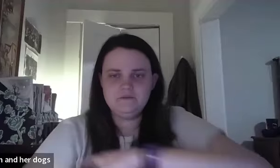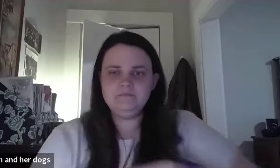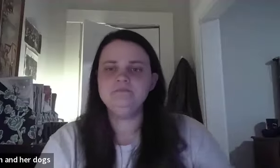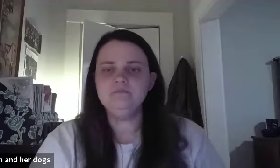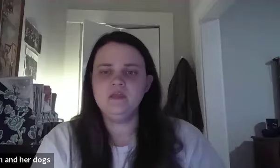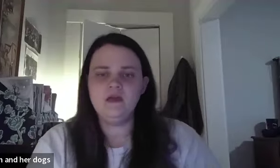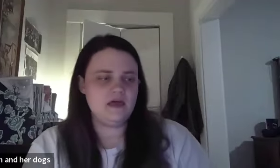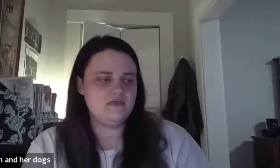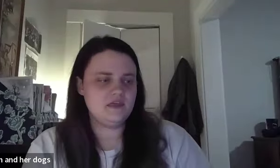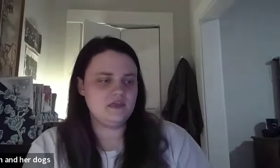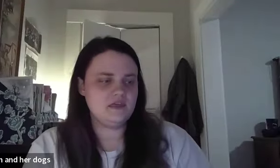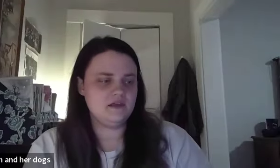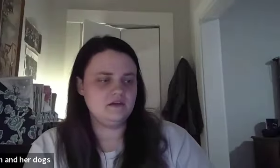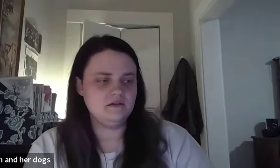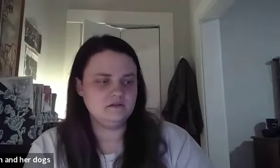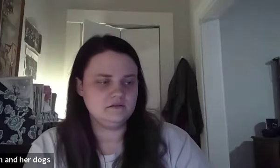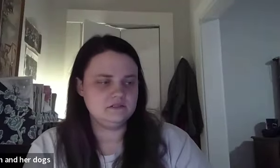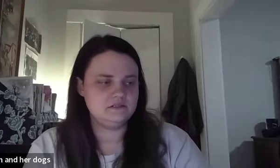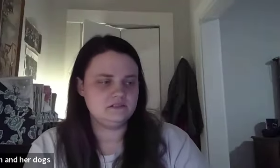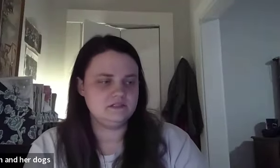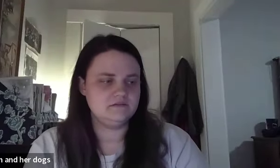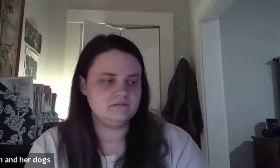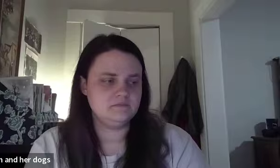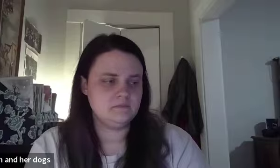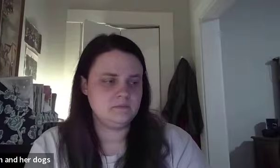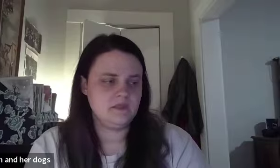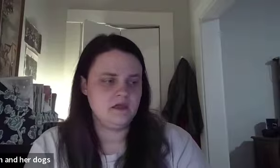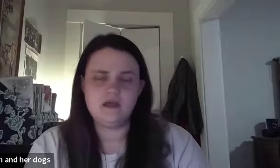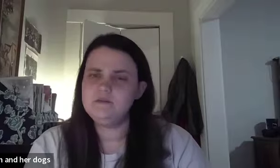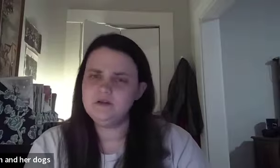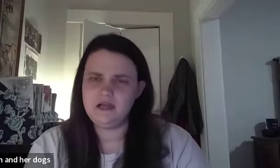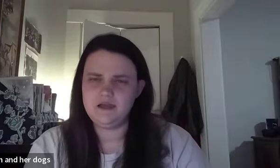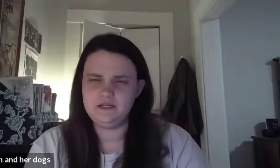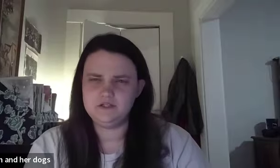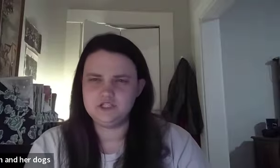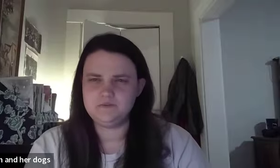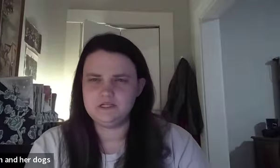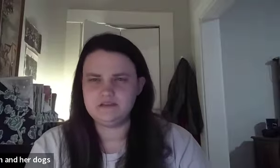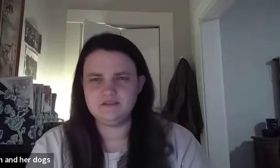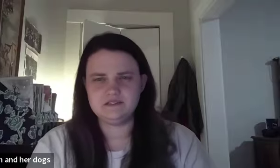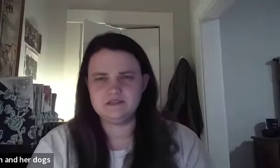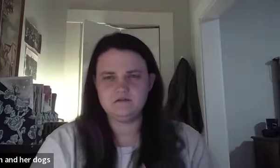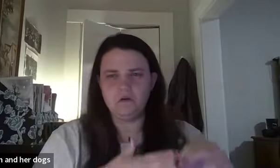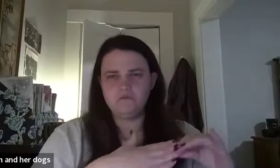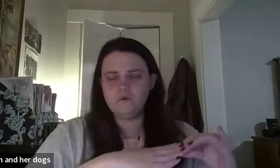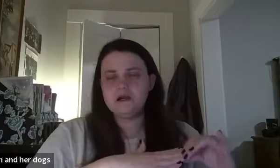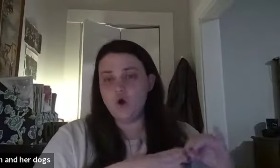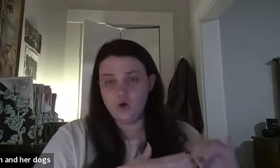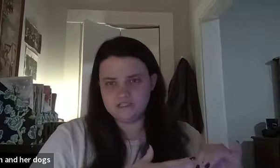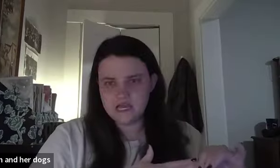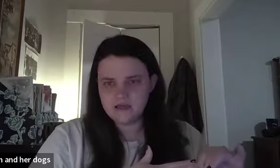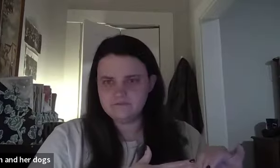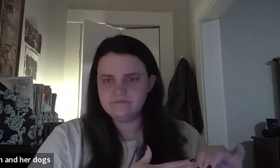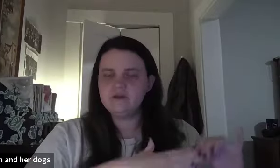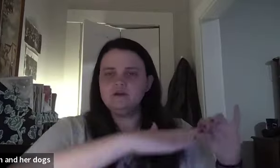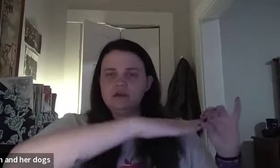Okay. And then let's see. I am going to add here just because I think that's a helpful one. All day.